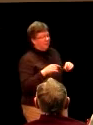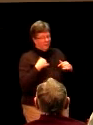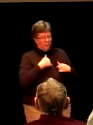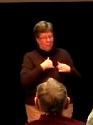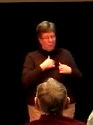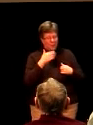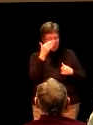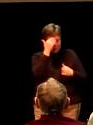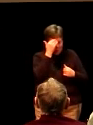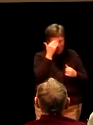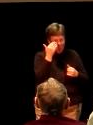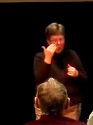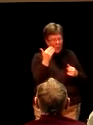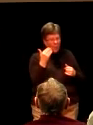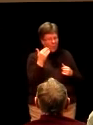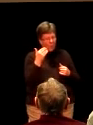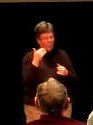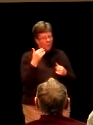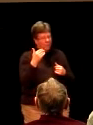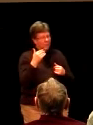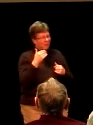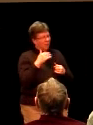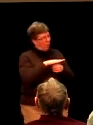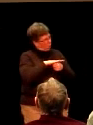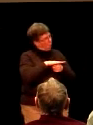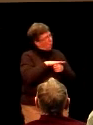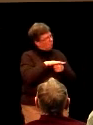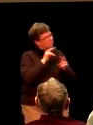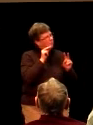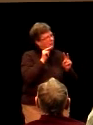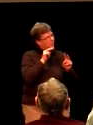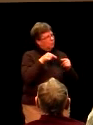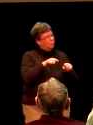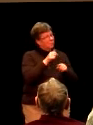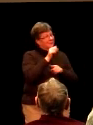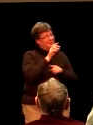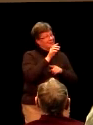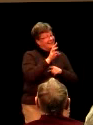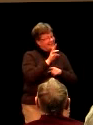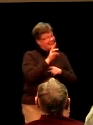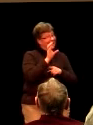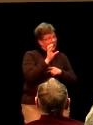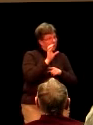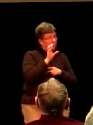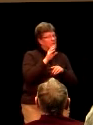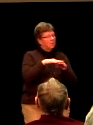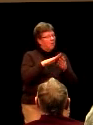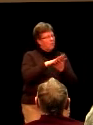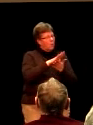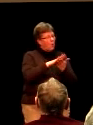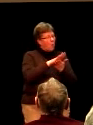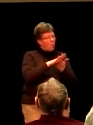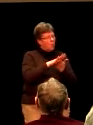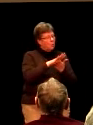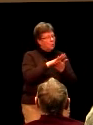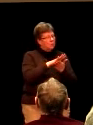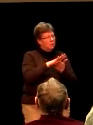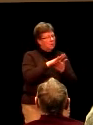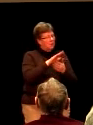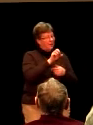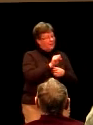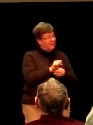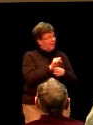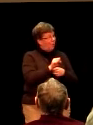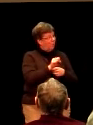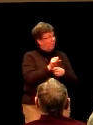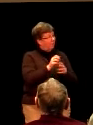We know that local observations in the 1600s on the coast of South America